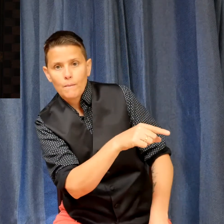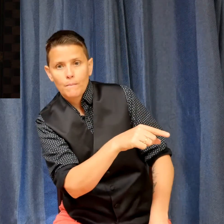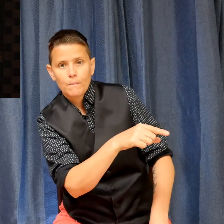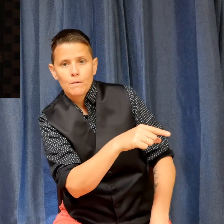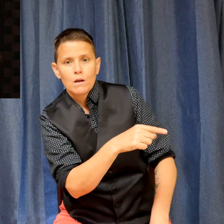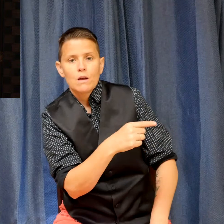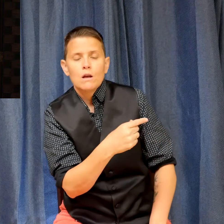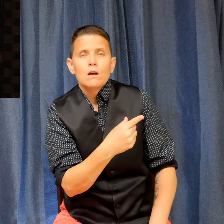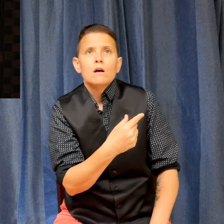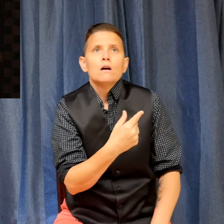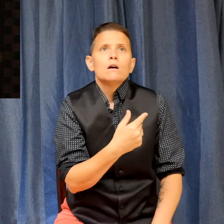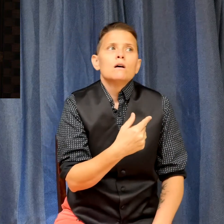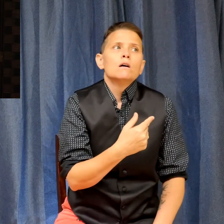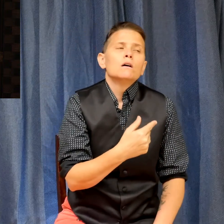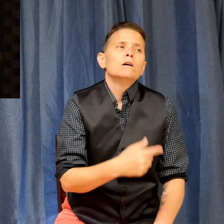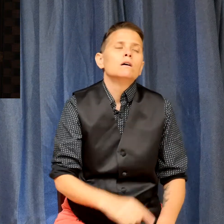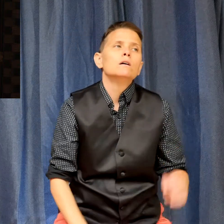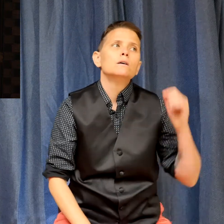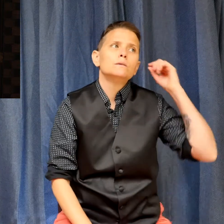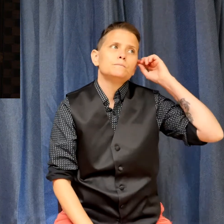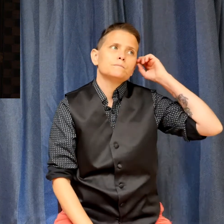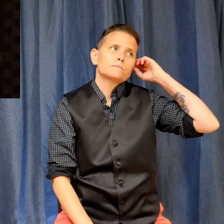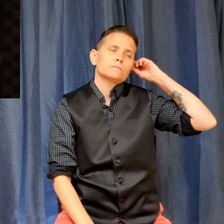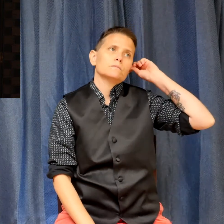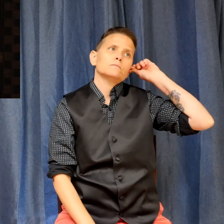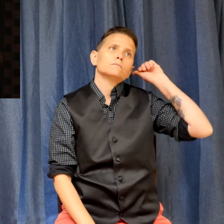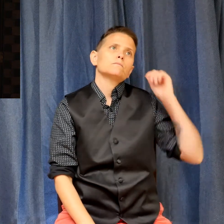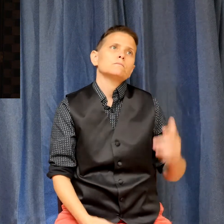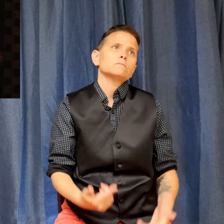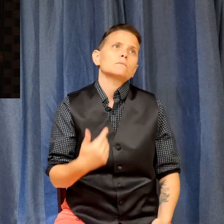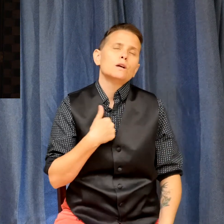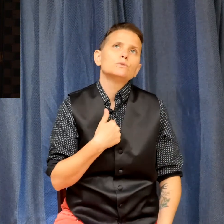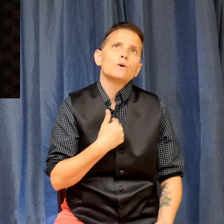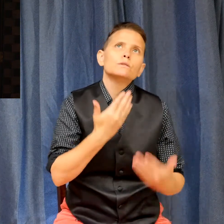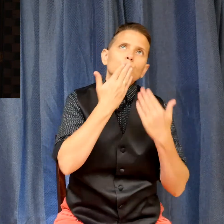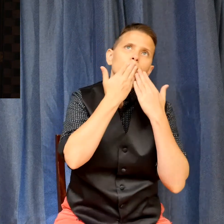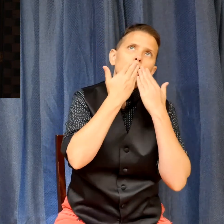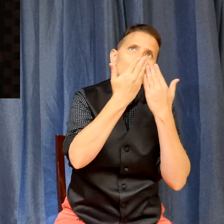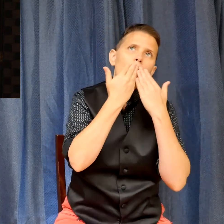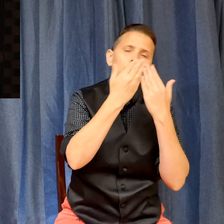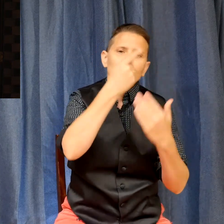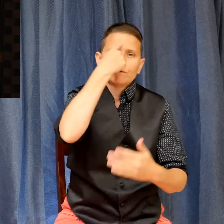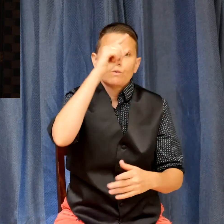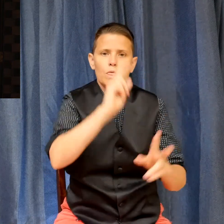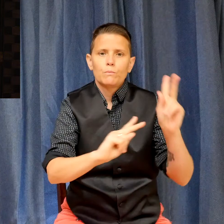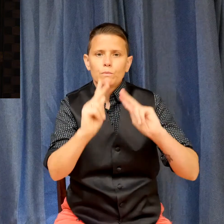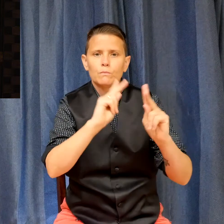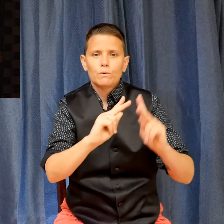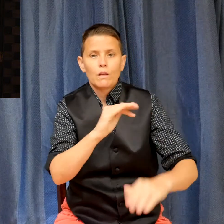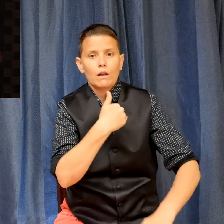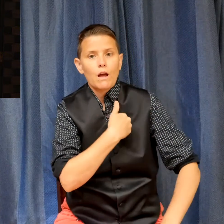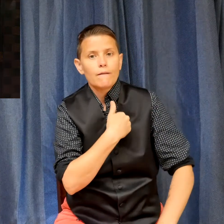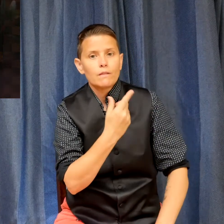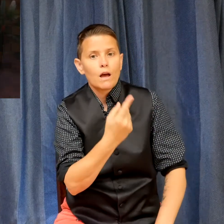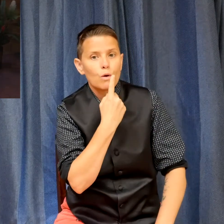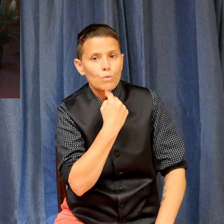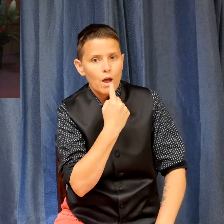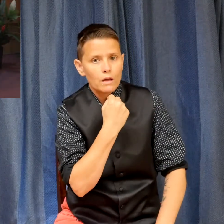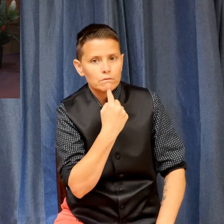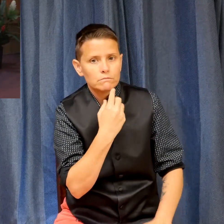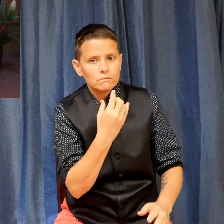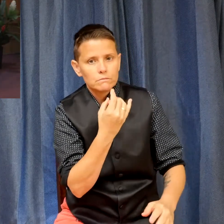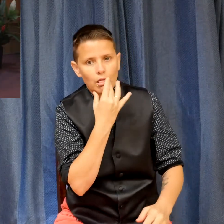to grow, but it's really in gratitude to those that hold the lantern for the Yeah. healing. Well,